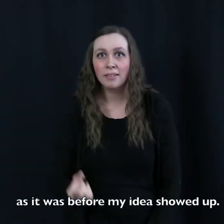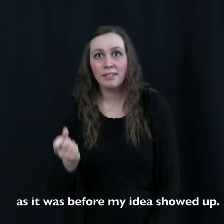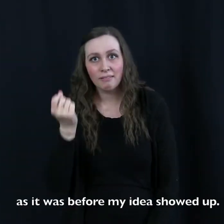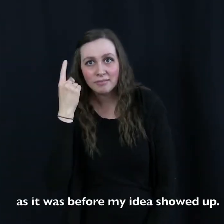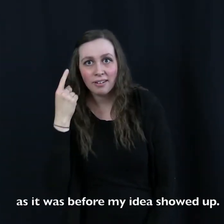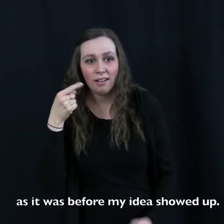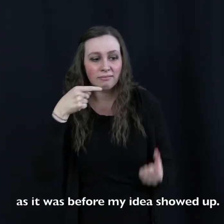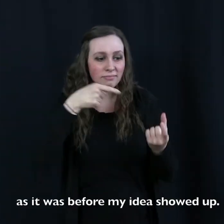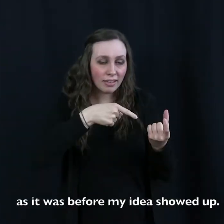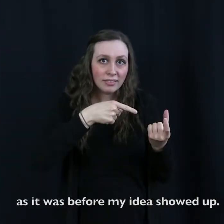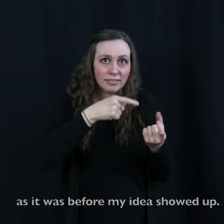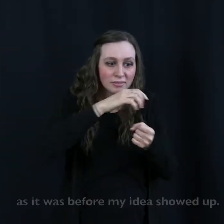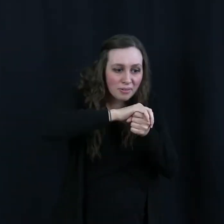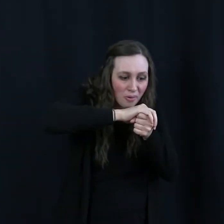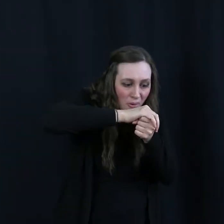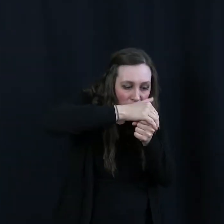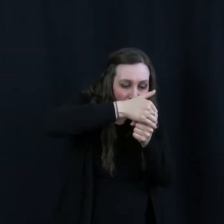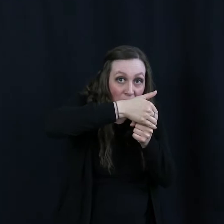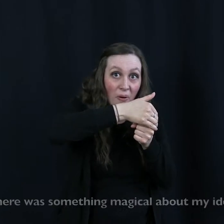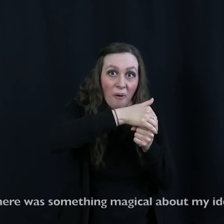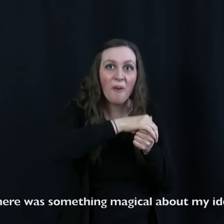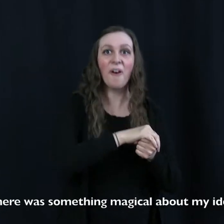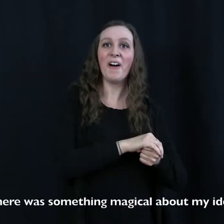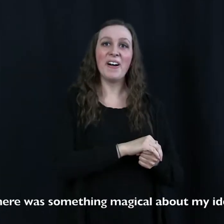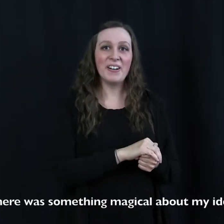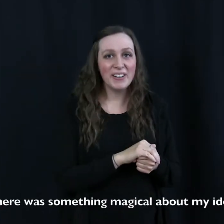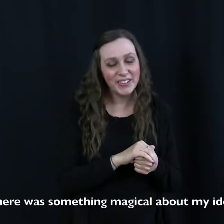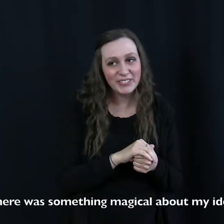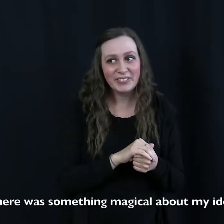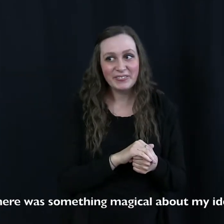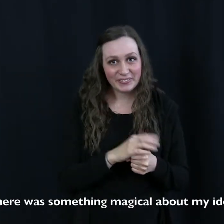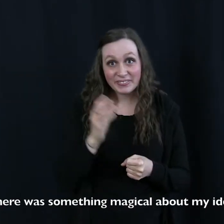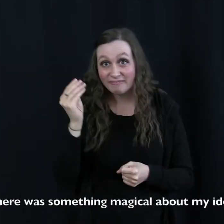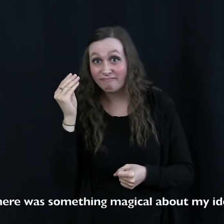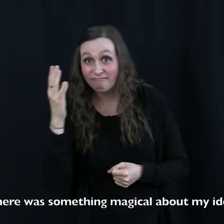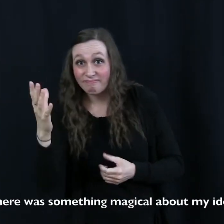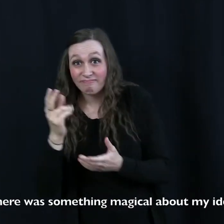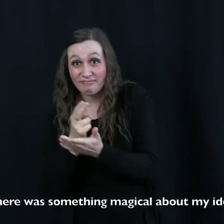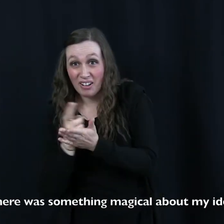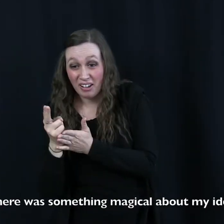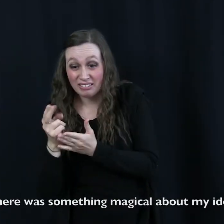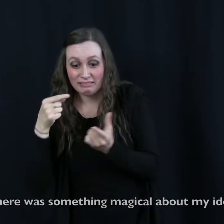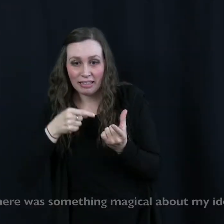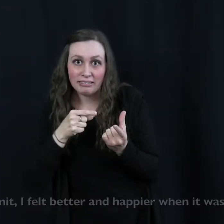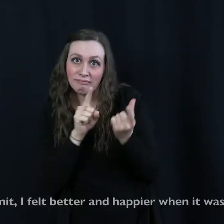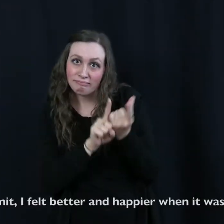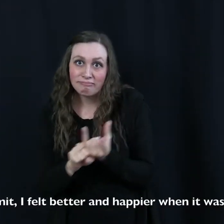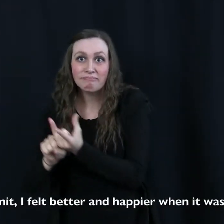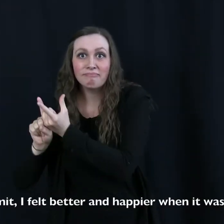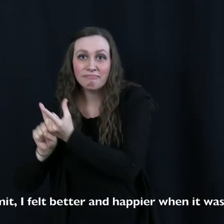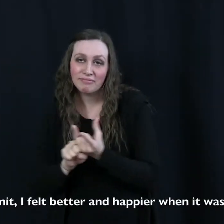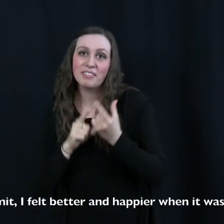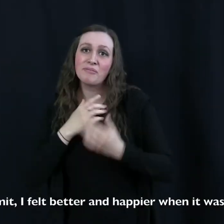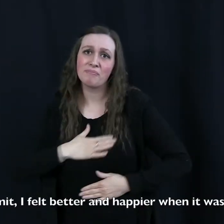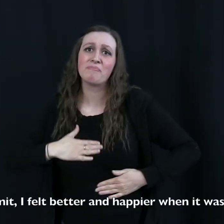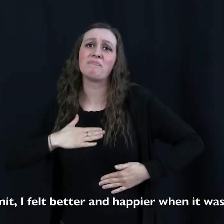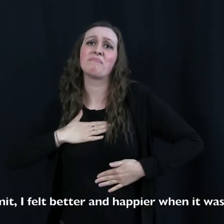before my idea showed up. But, there was something magical about my idea. I had to admit, I felt better and